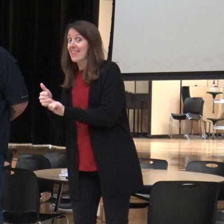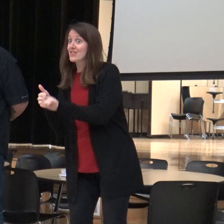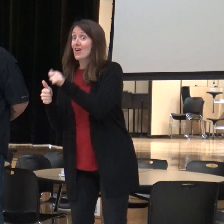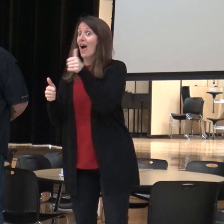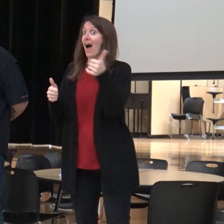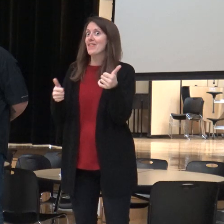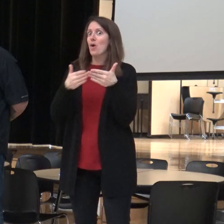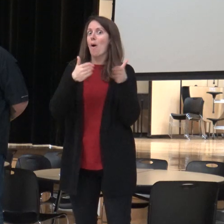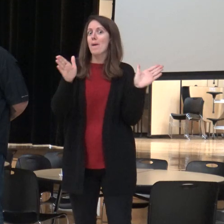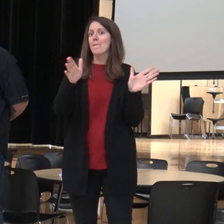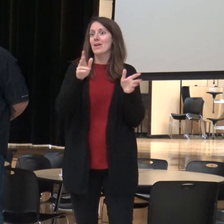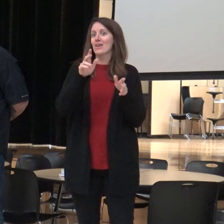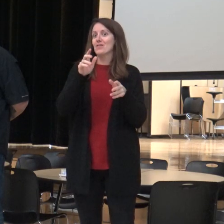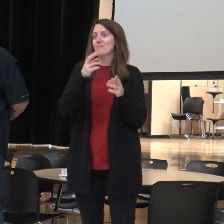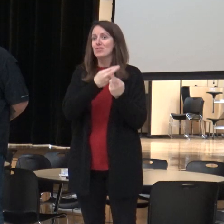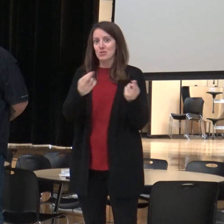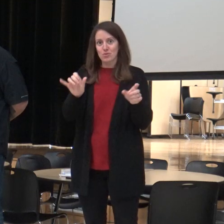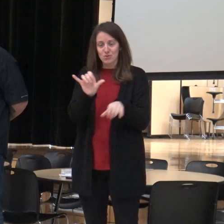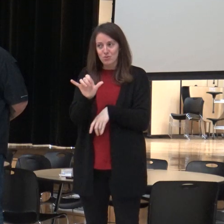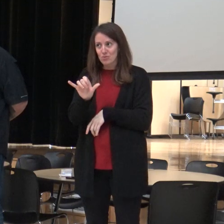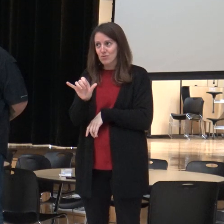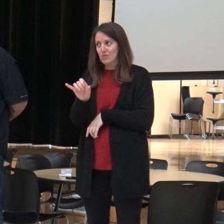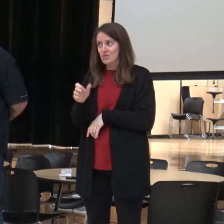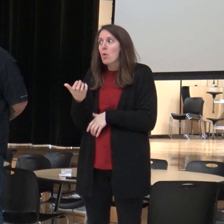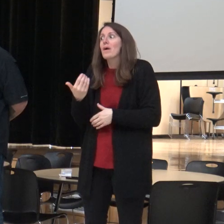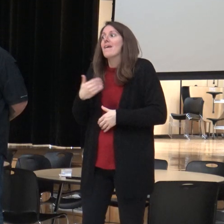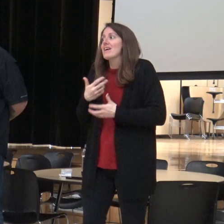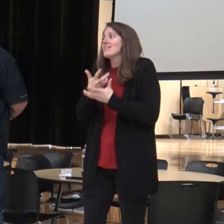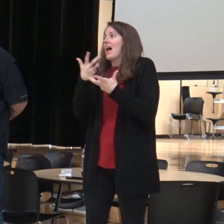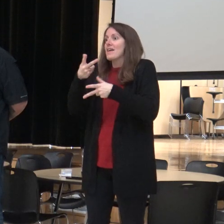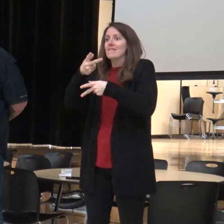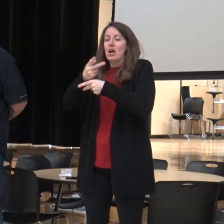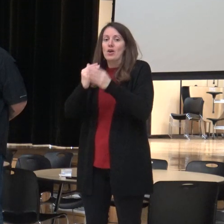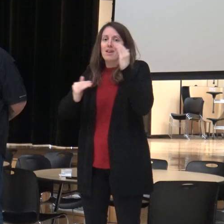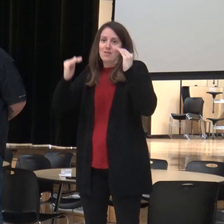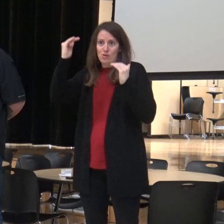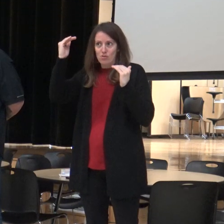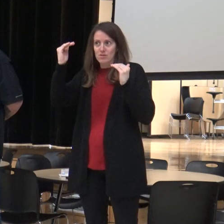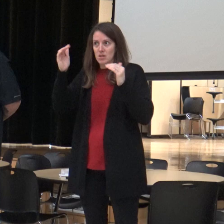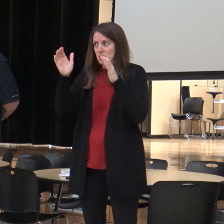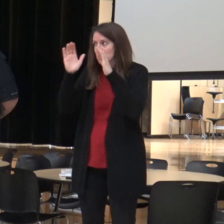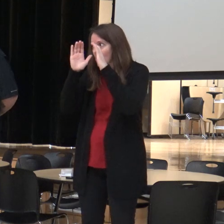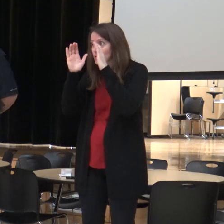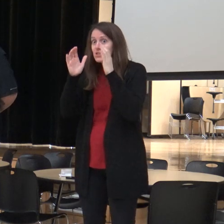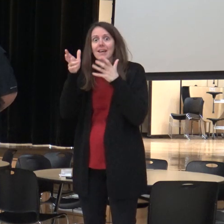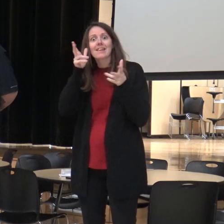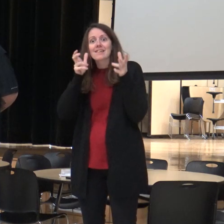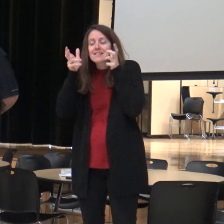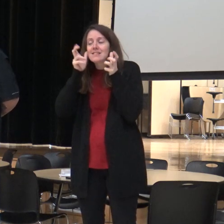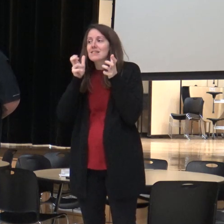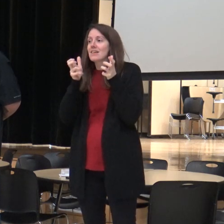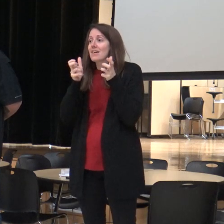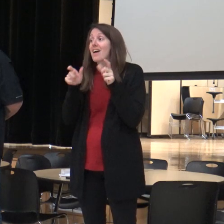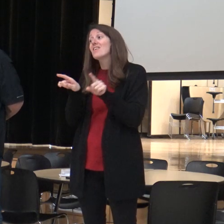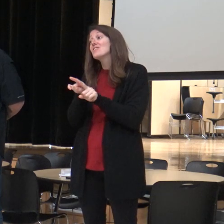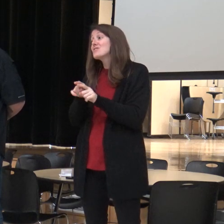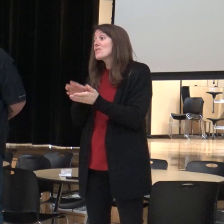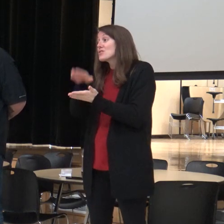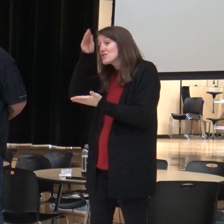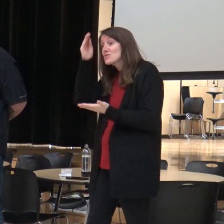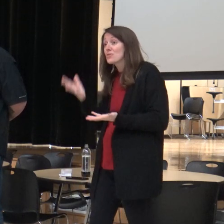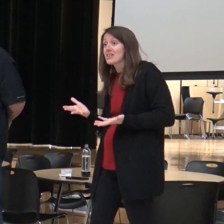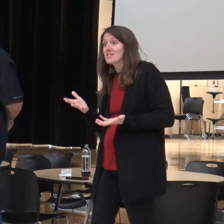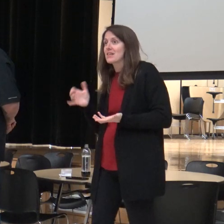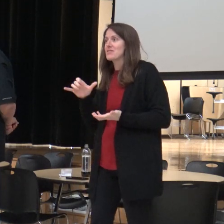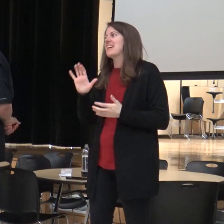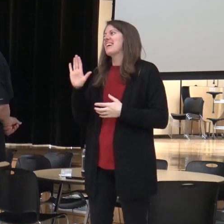But the answer to that is that caring adults and keeping our eyes and ears open. And students, again, our kids need to know. And that was, he was